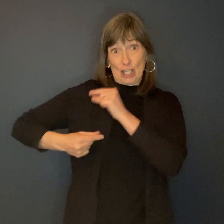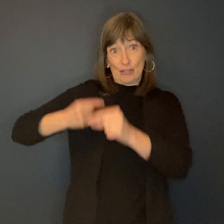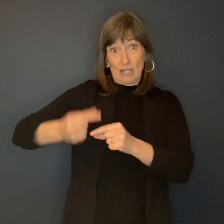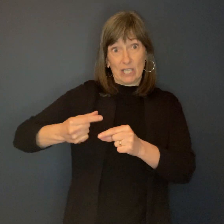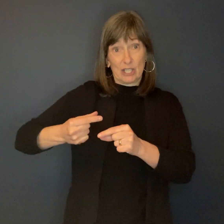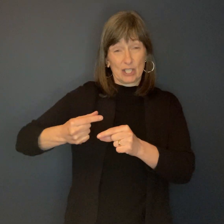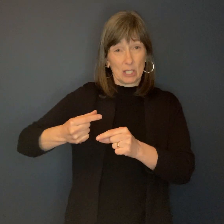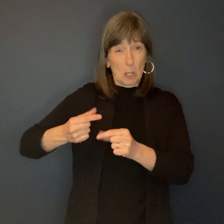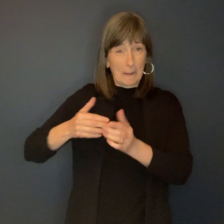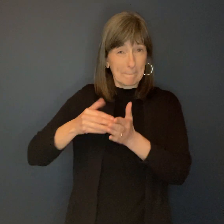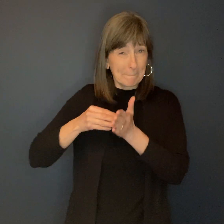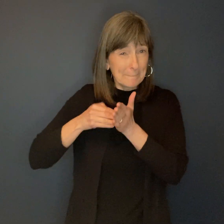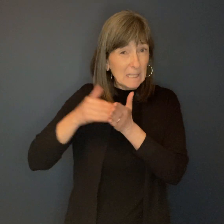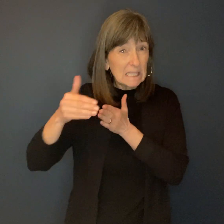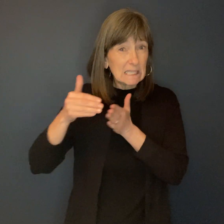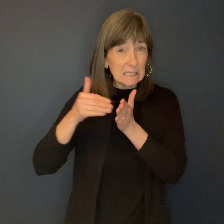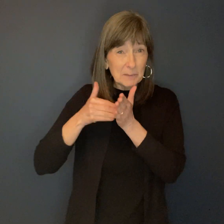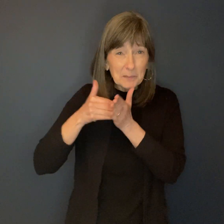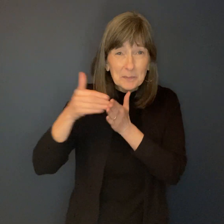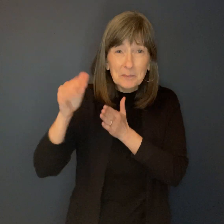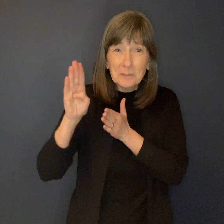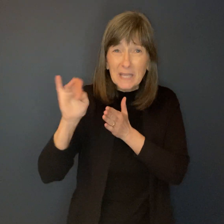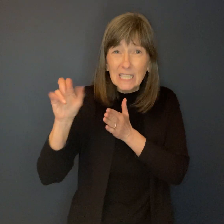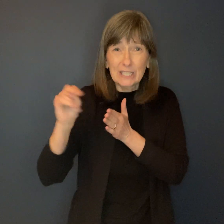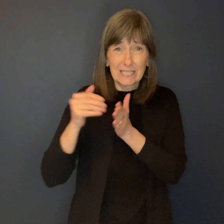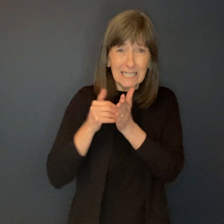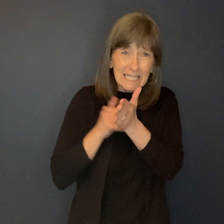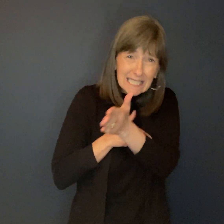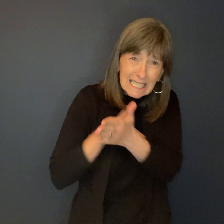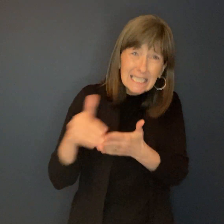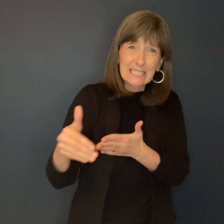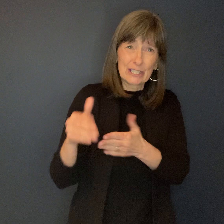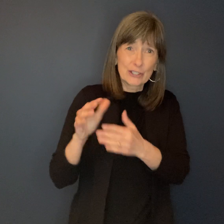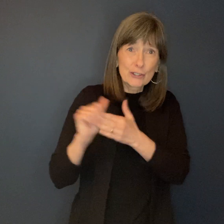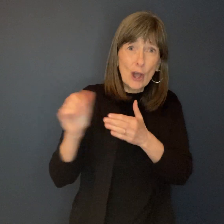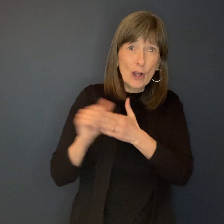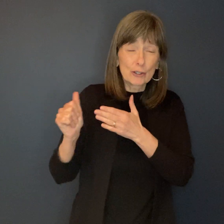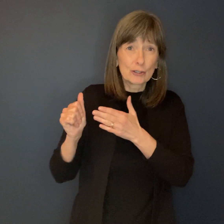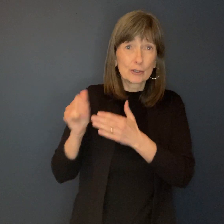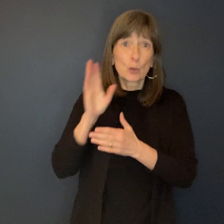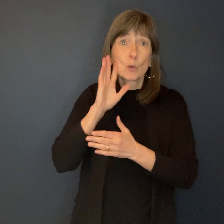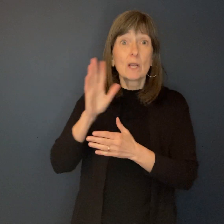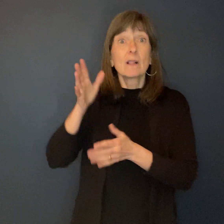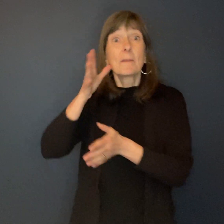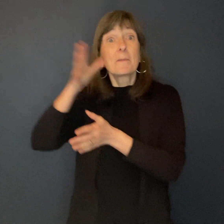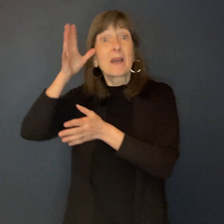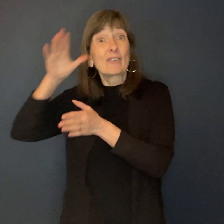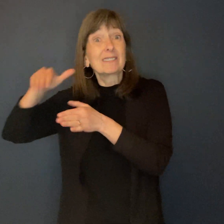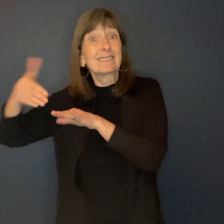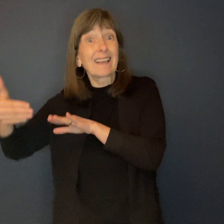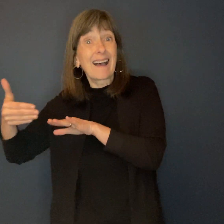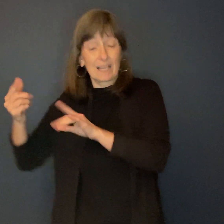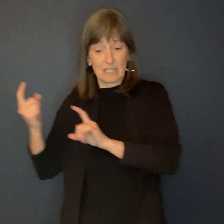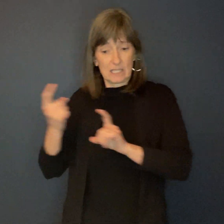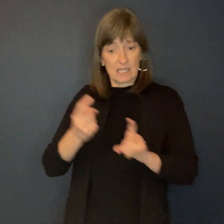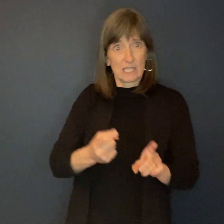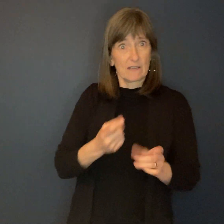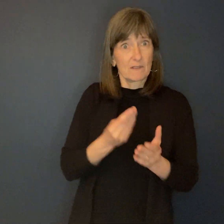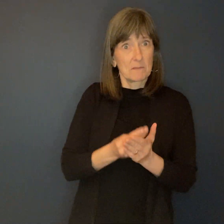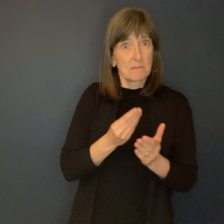potentially to people with disabilities, and that there is too little interest on behalf of government to engage